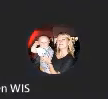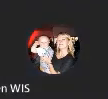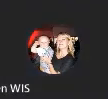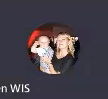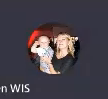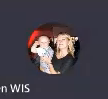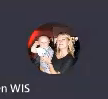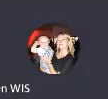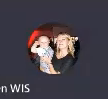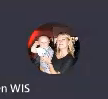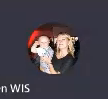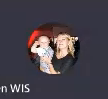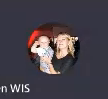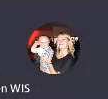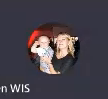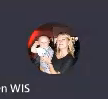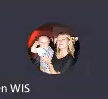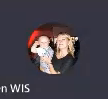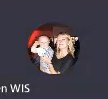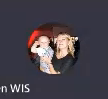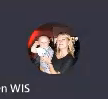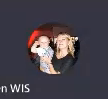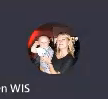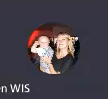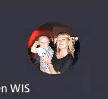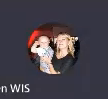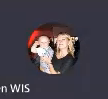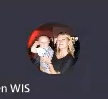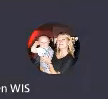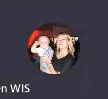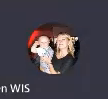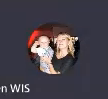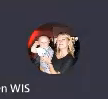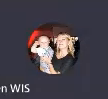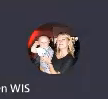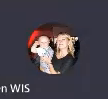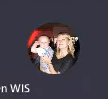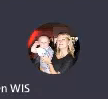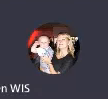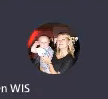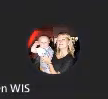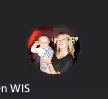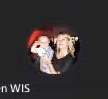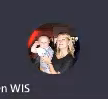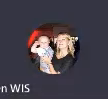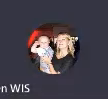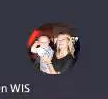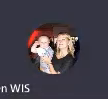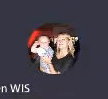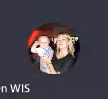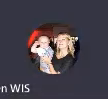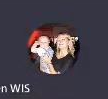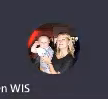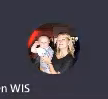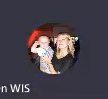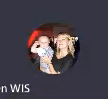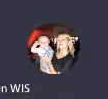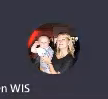The Reds said, "We have plenty of water to give, but we need food." The Blues said, "We have plenty of food to